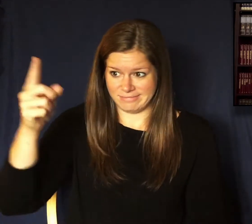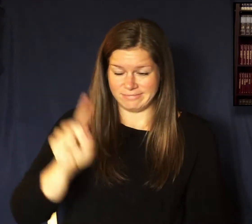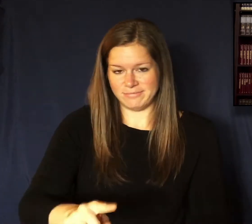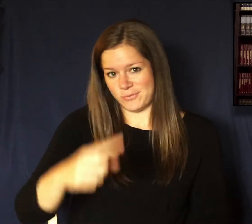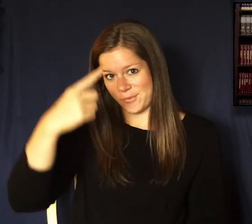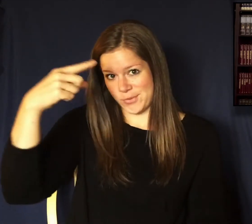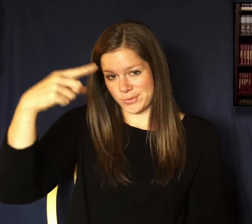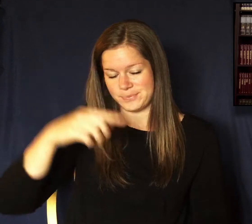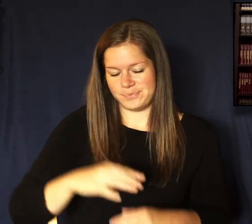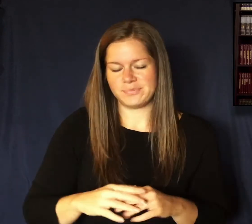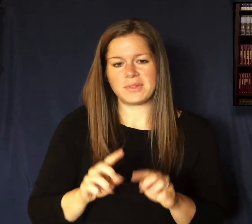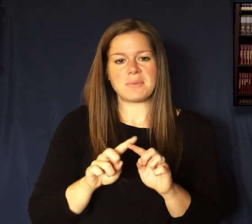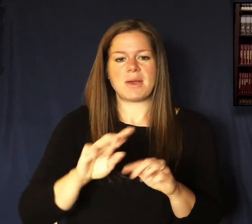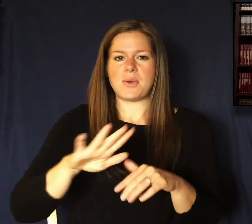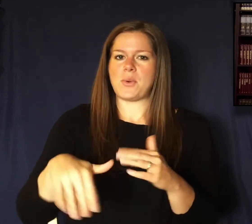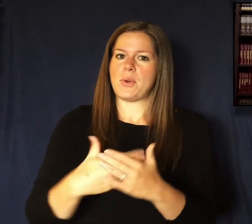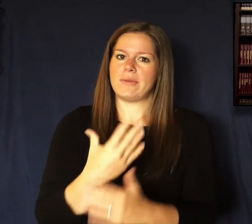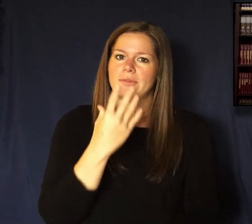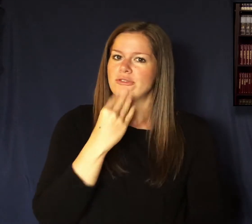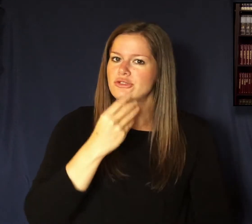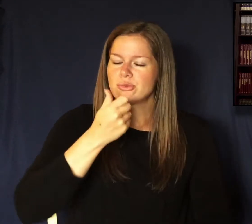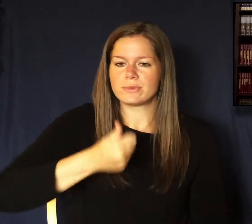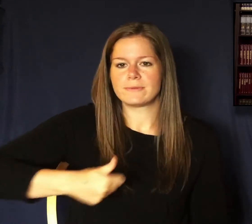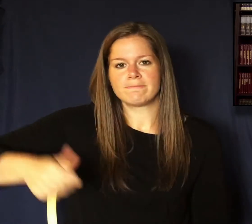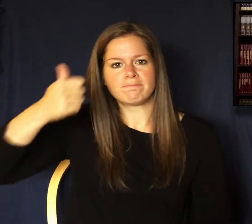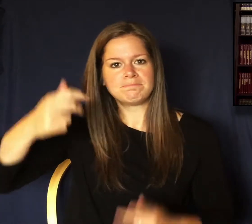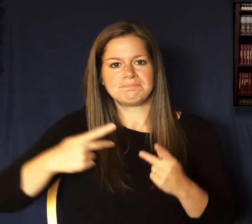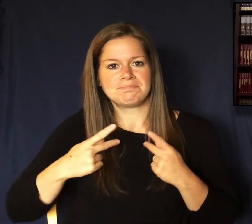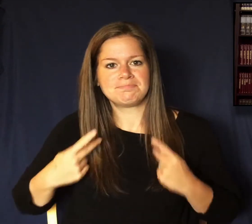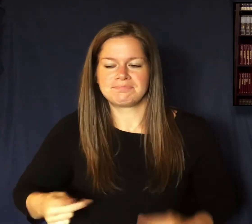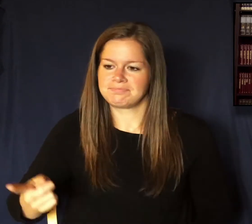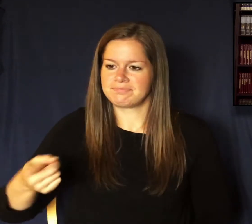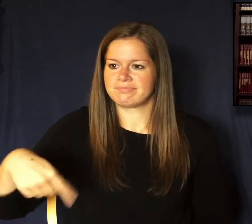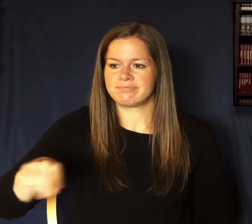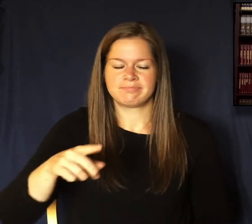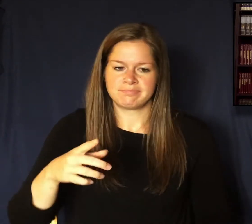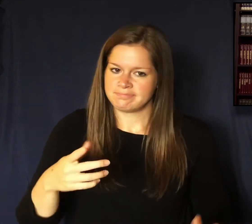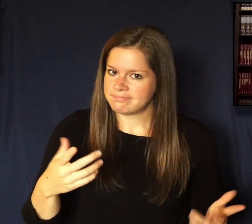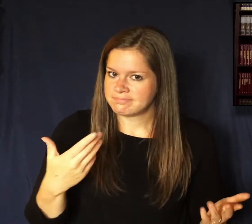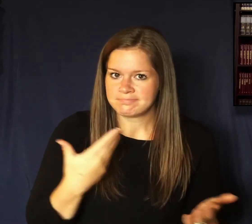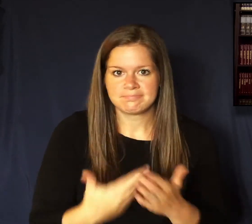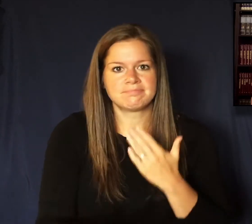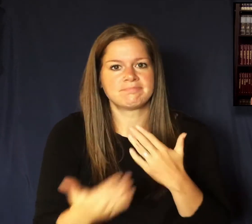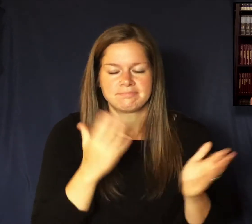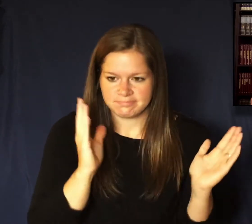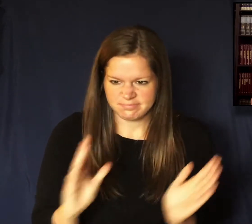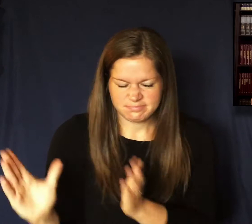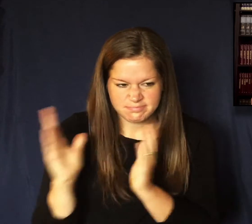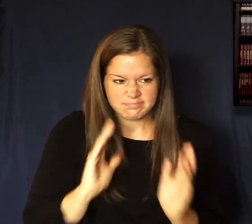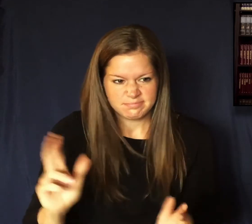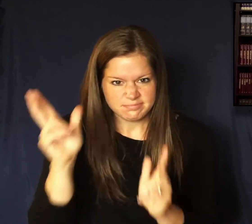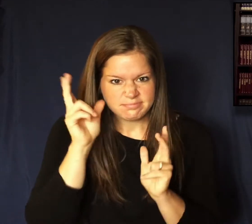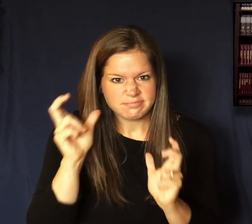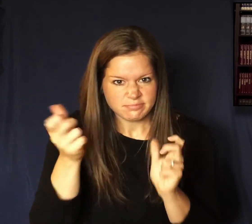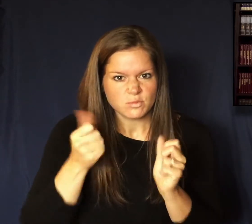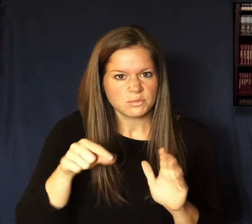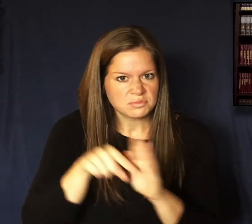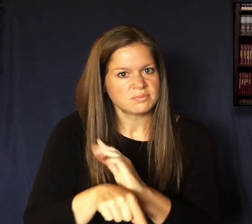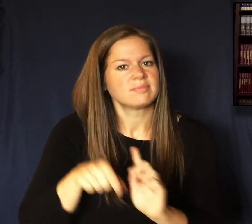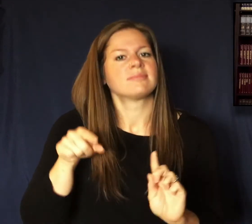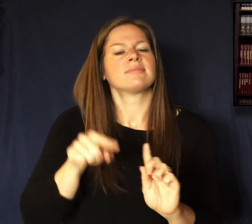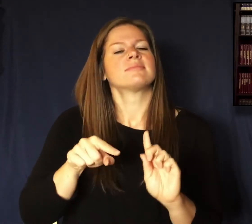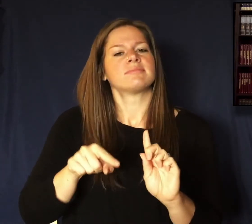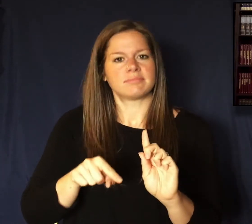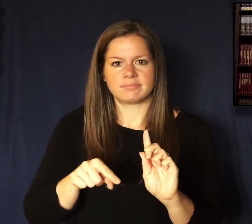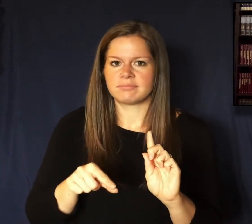priests, are still scheming. They're trying to undo the work that Jesus has done. And in verses 9 to 11, they're trying to find a way to